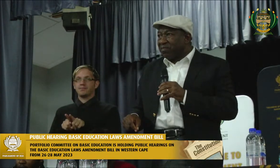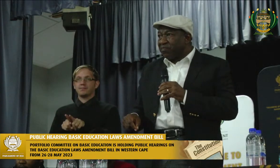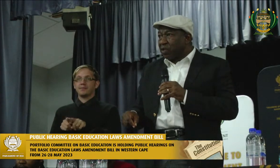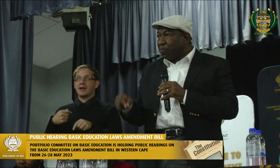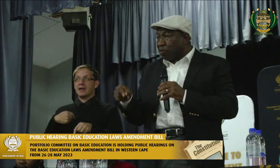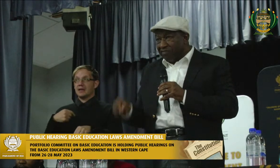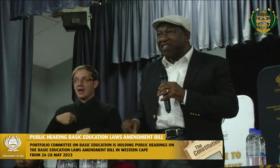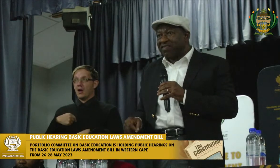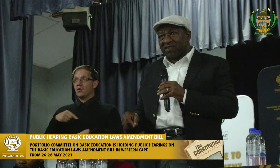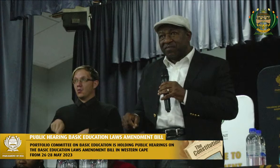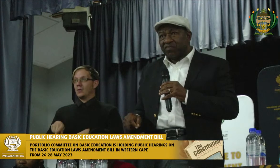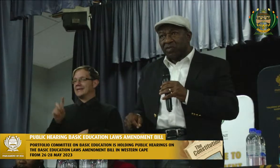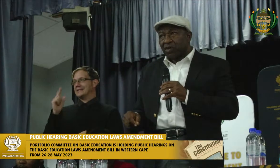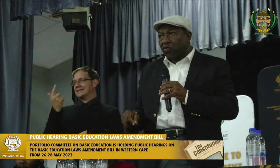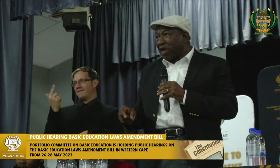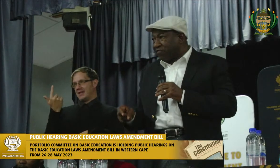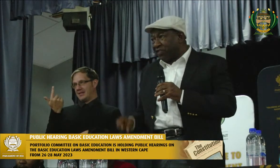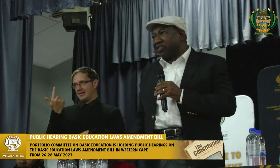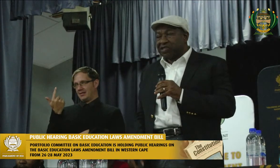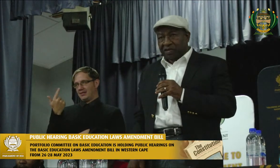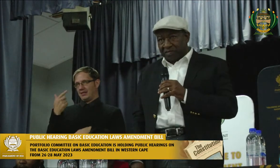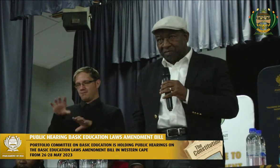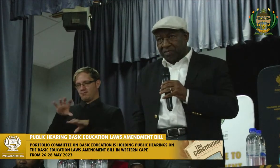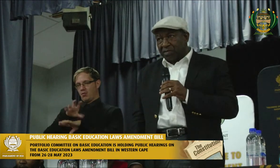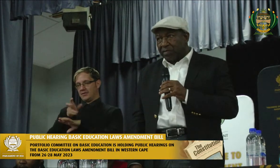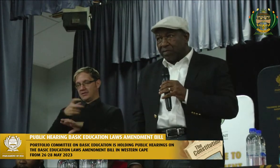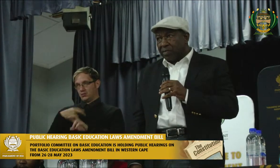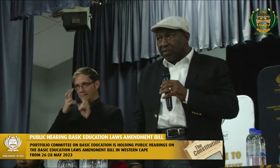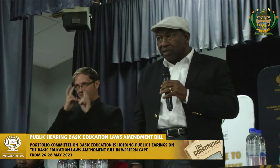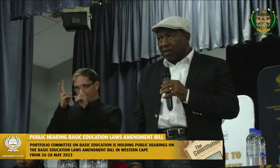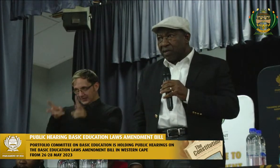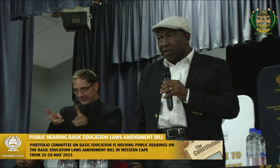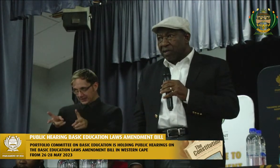seventh province we are visiting.